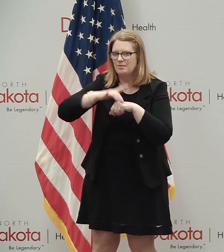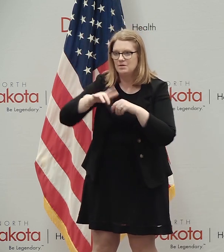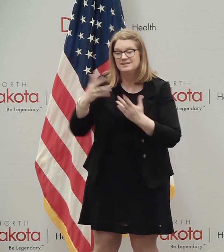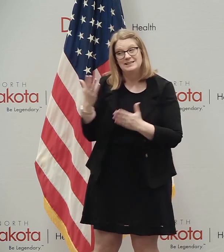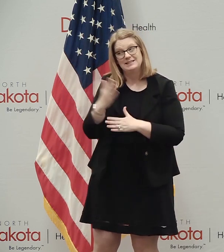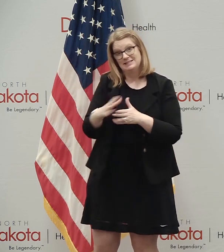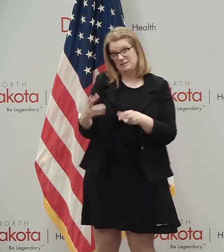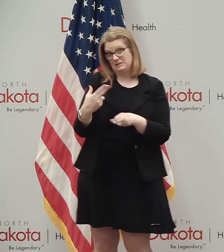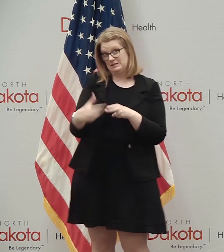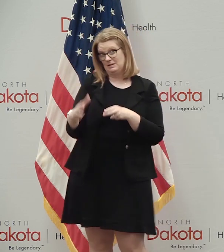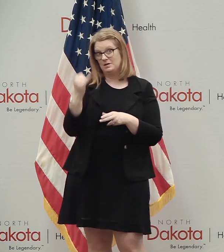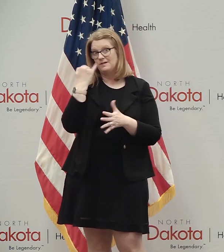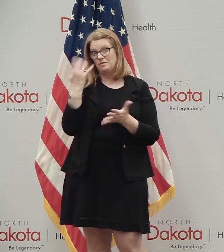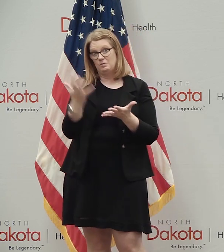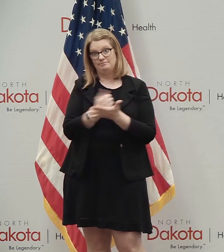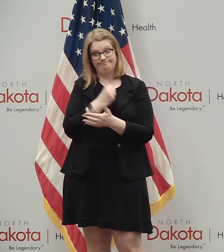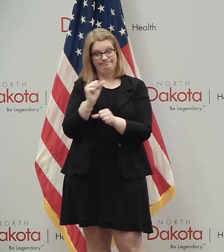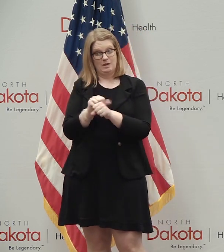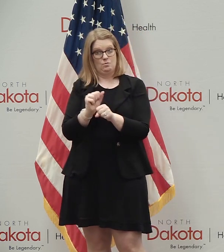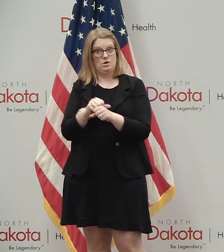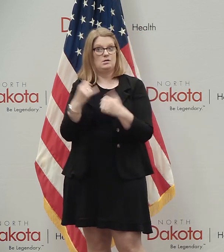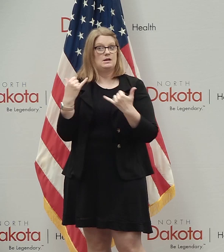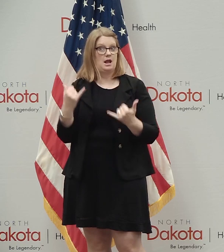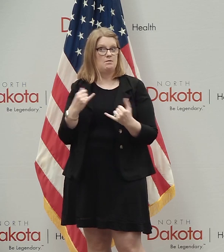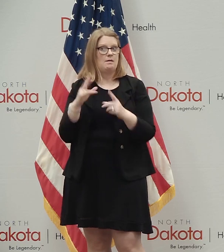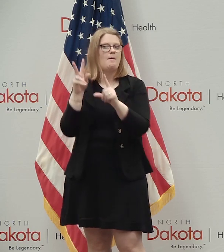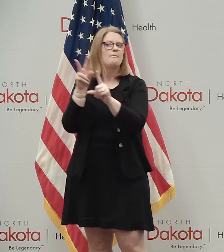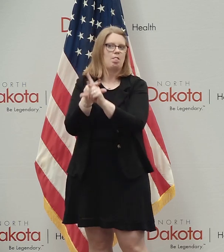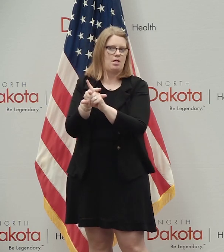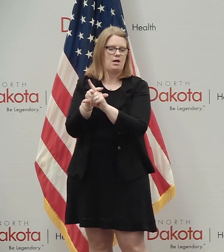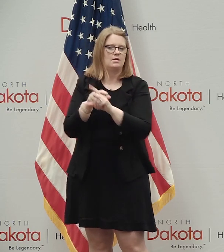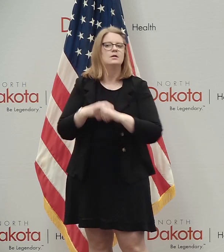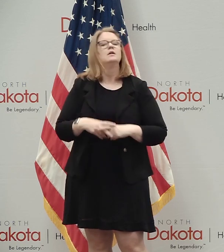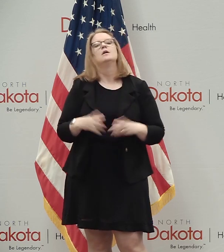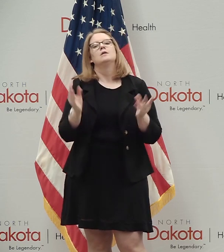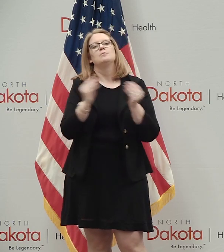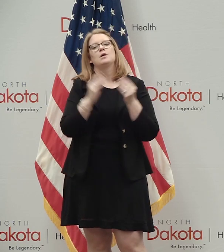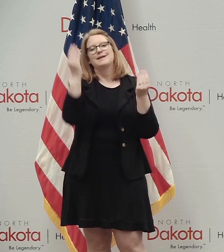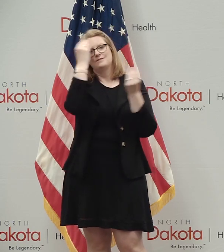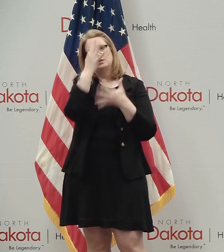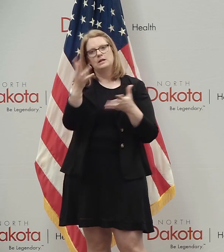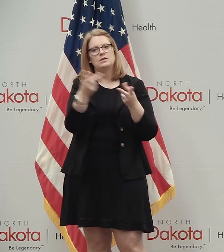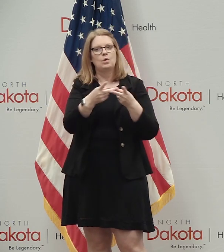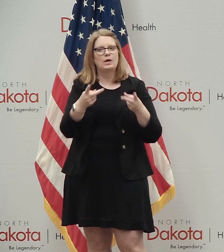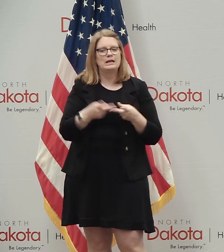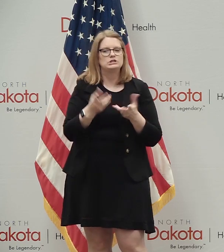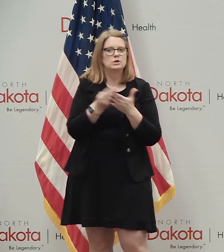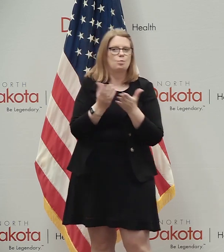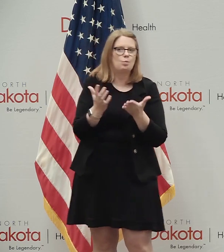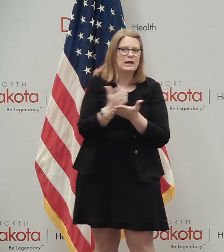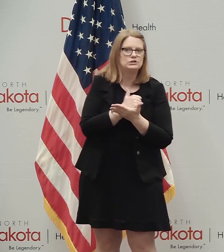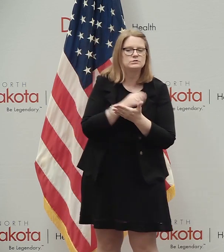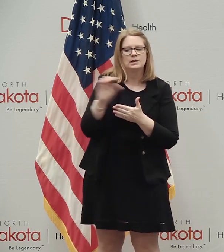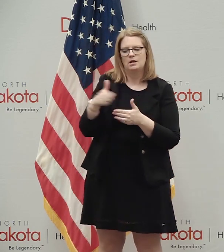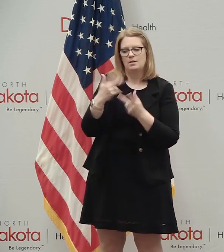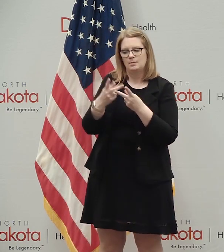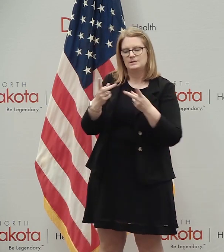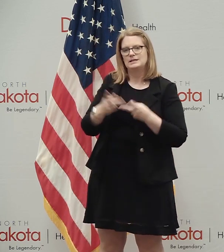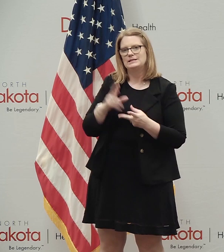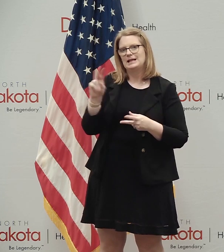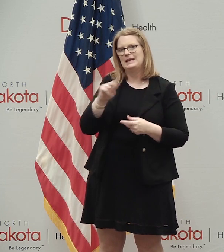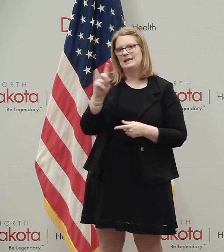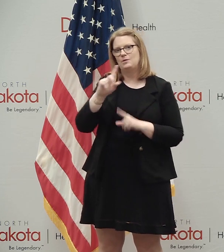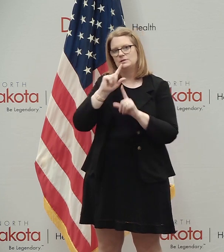get going and get to work right now, you can apply. More information about location, wages, and other positions at